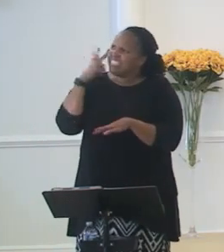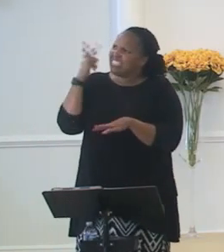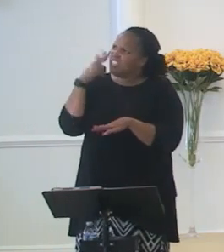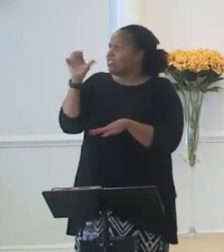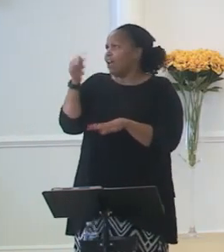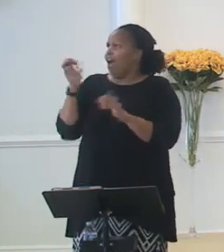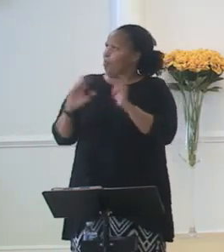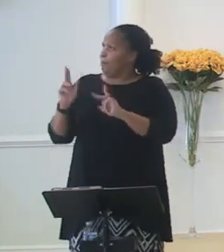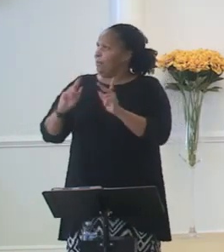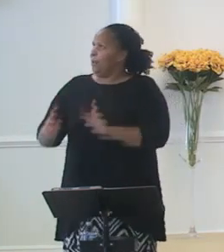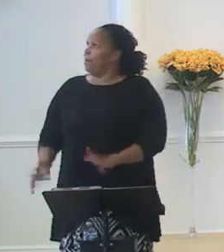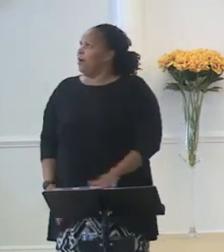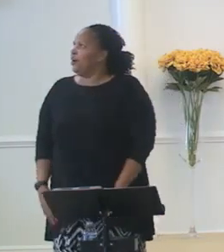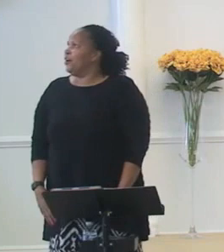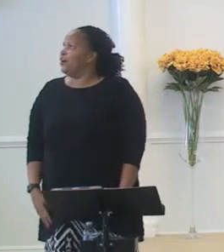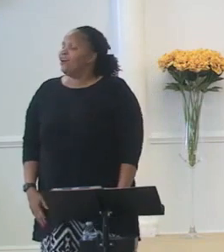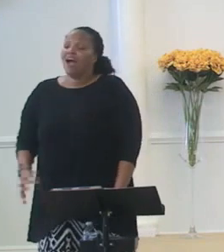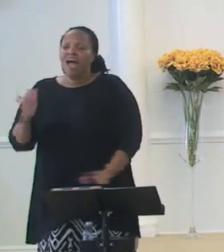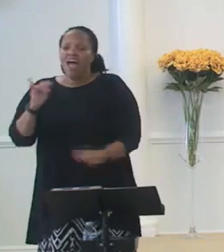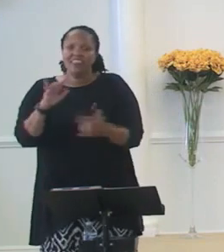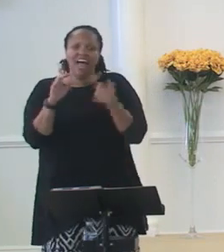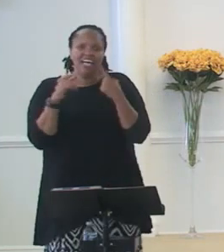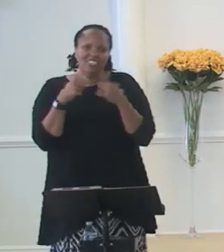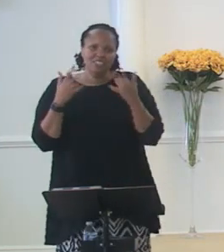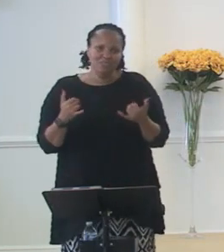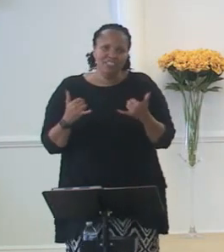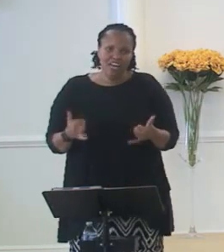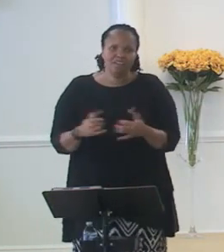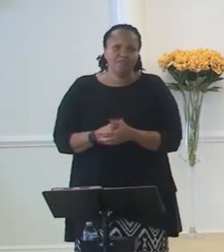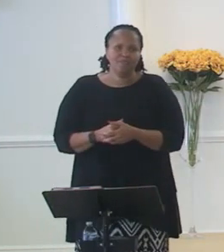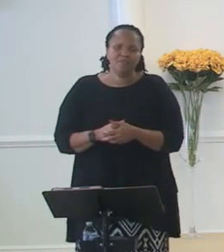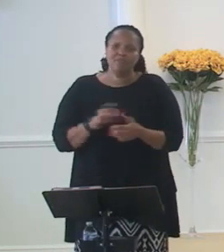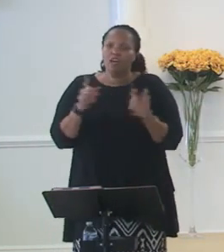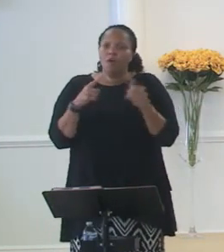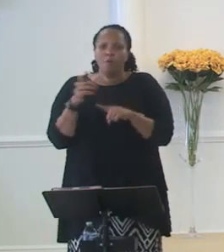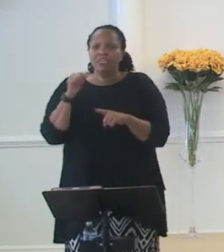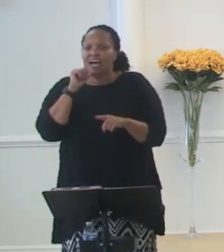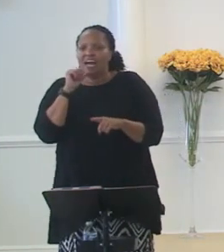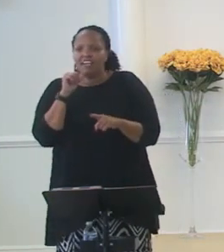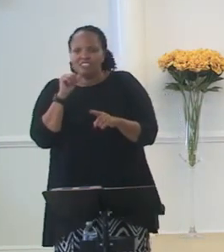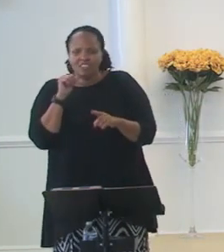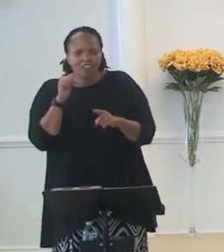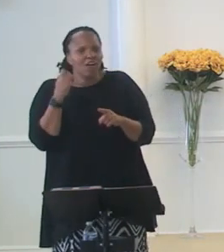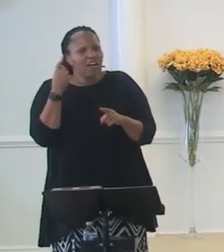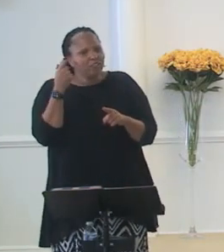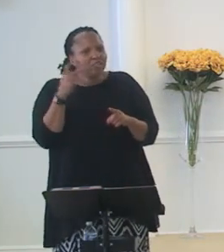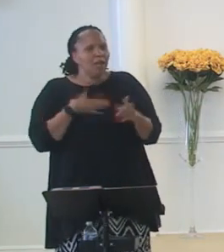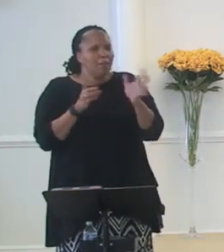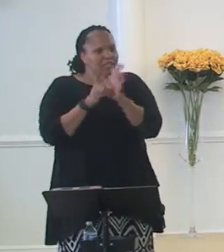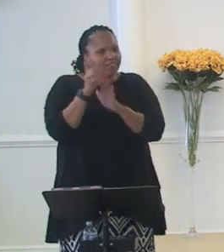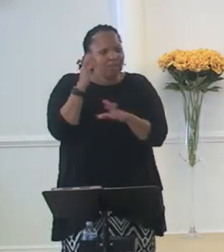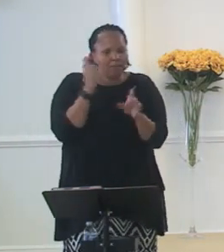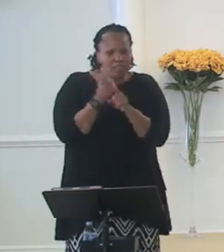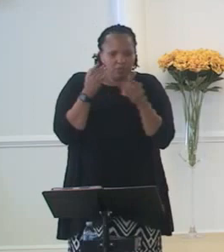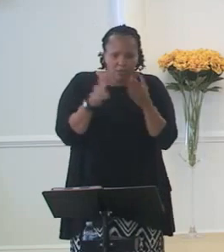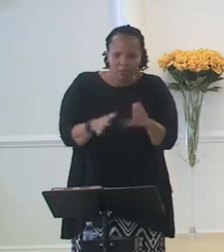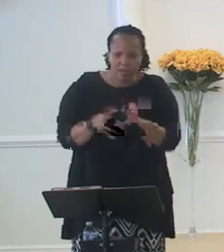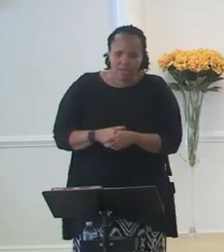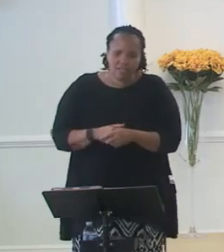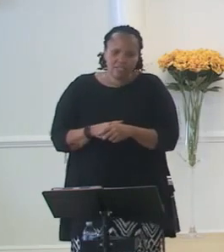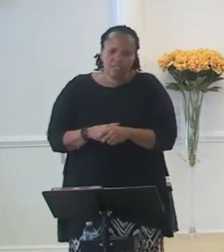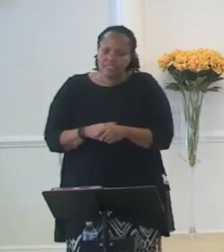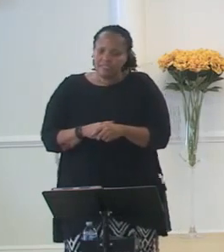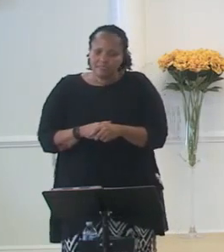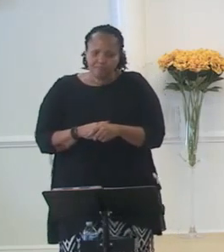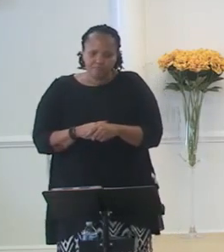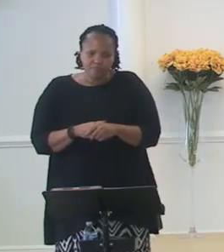others? That's when now, when I don't arrest my development the right way, it breaks